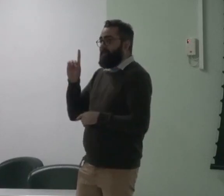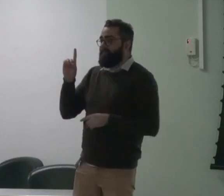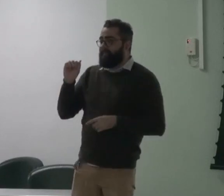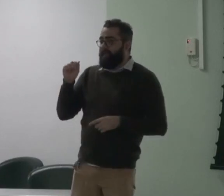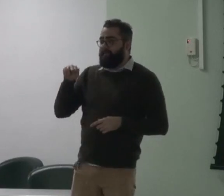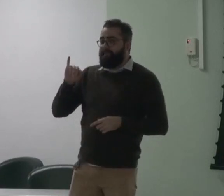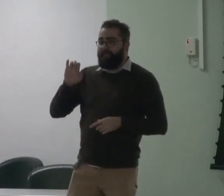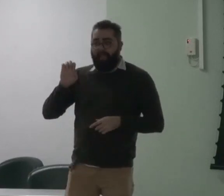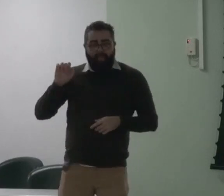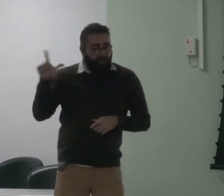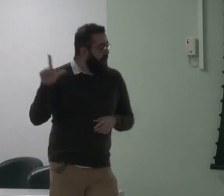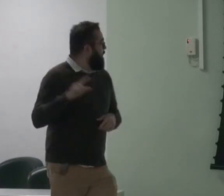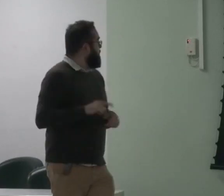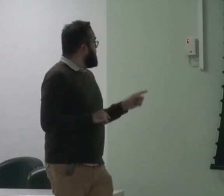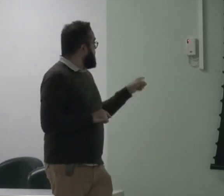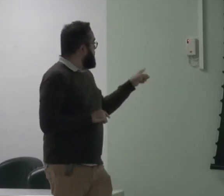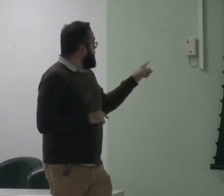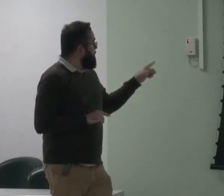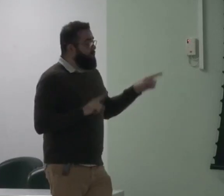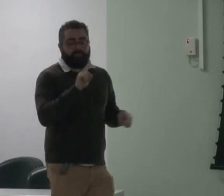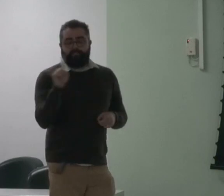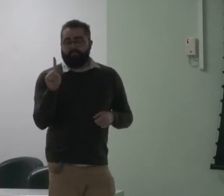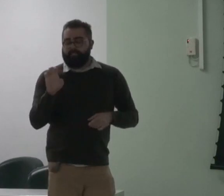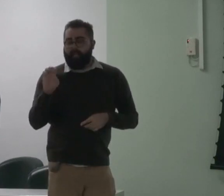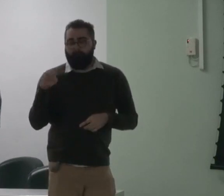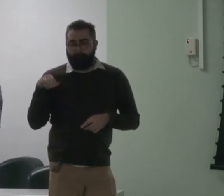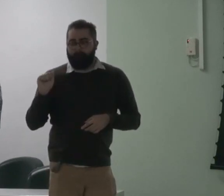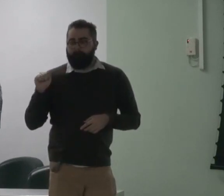Zeman, or Zeman.